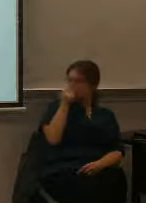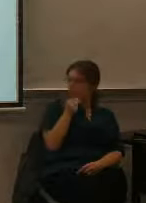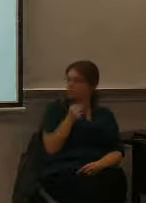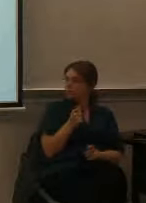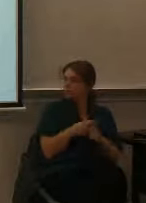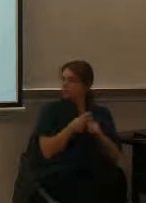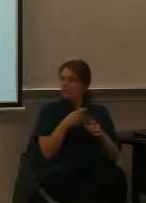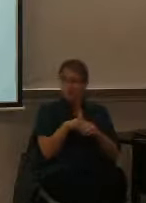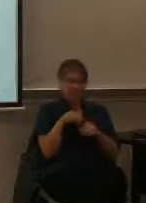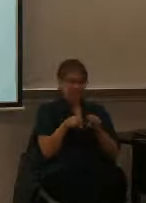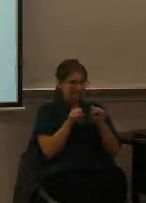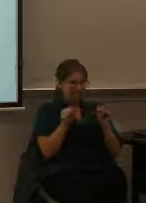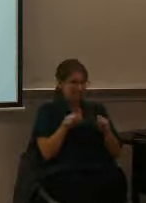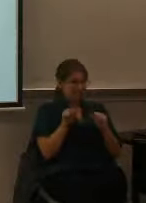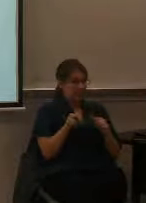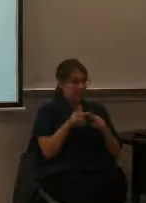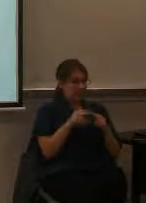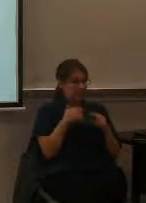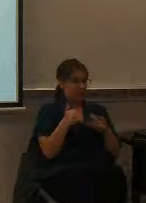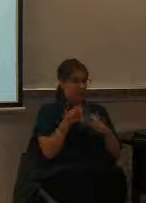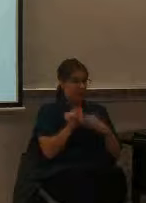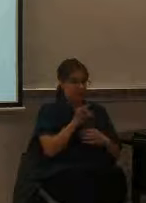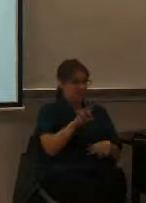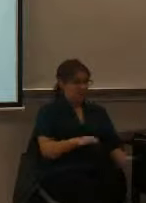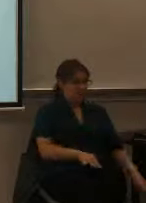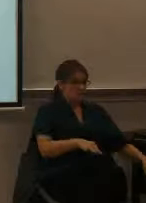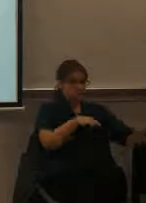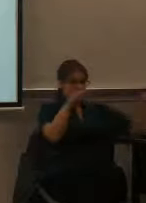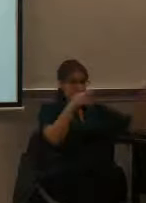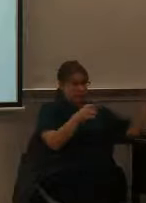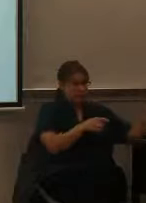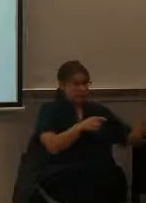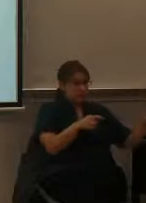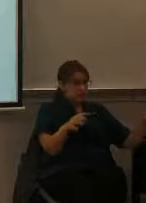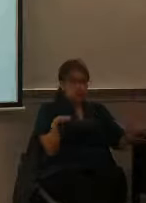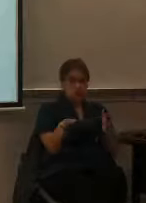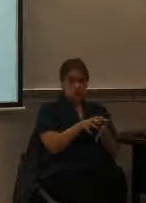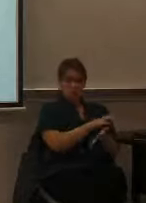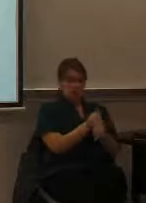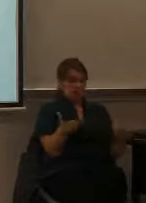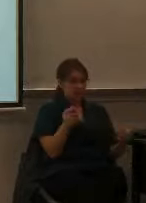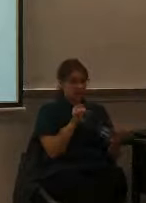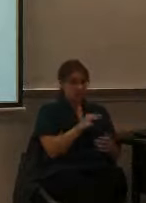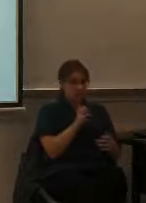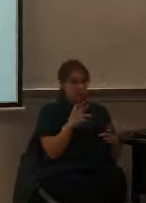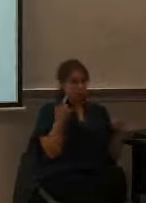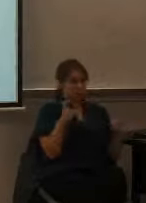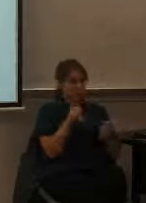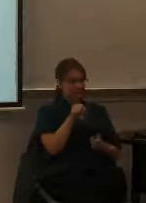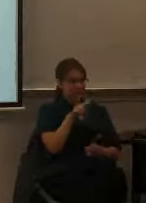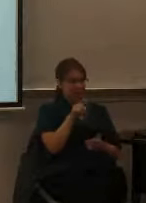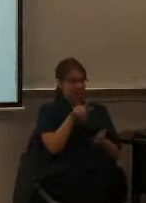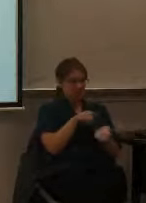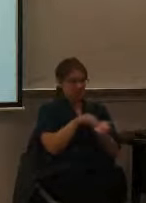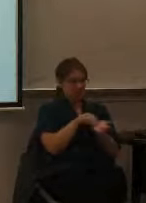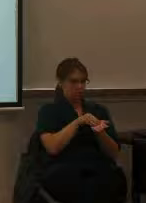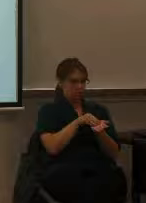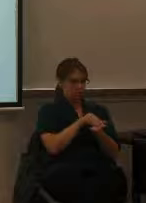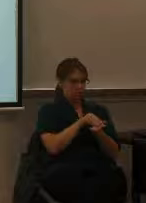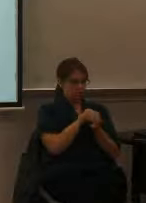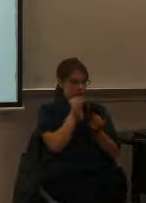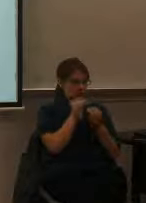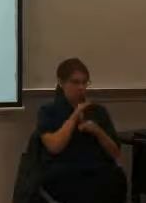And then in these systems, you could either have something like a flood that scrapes everything off, or a big old snail that comes and just takes